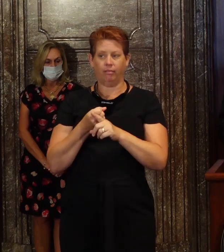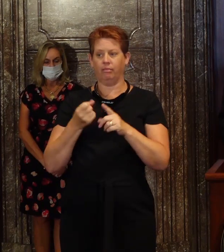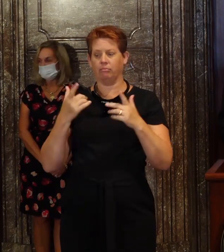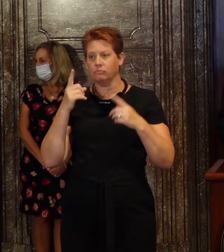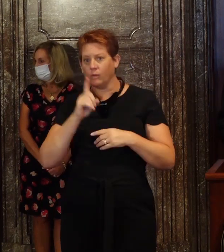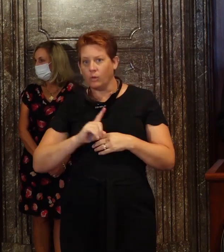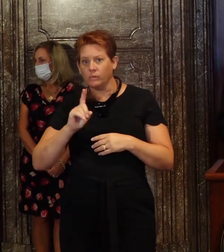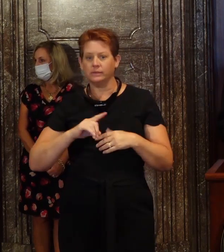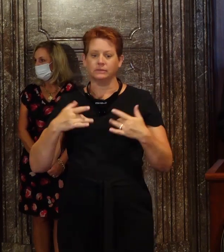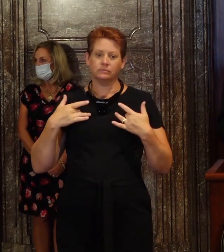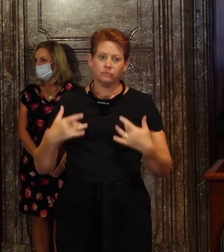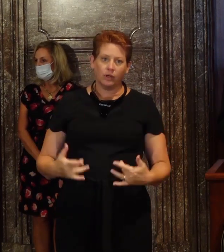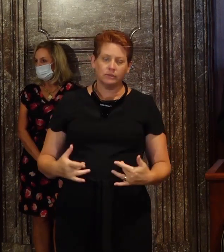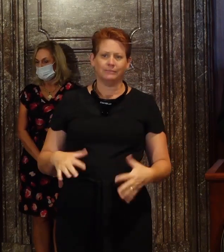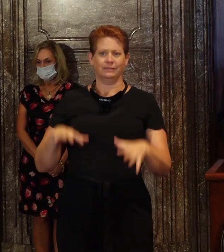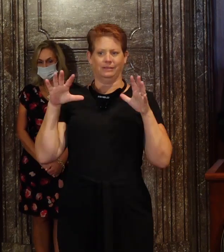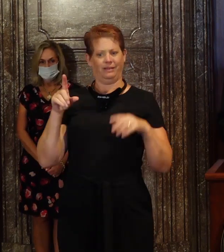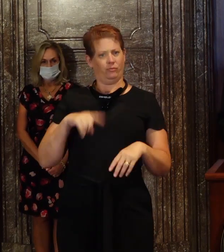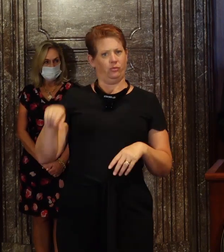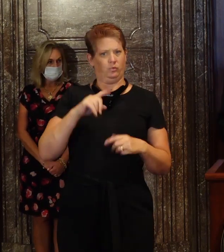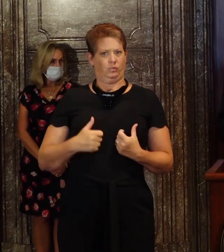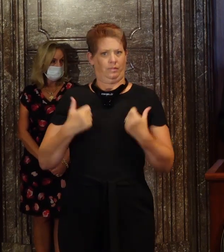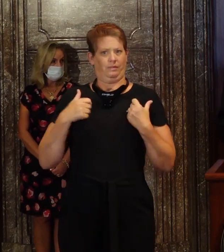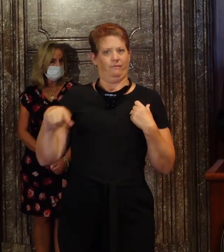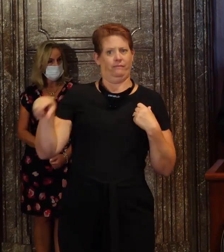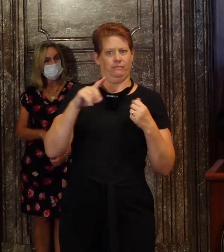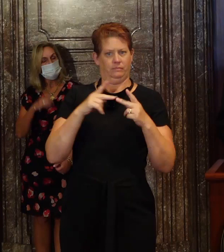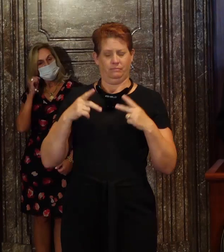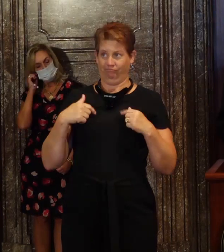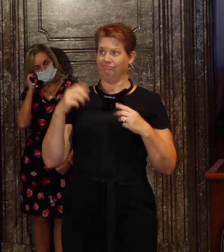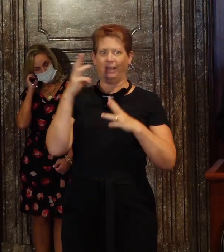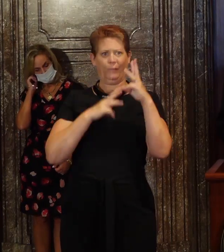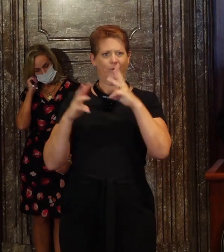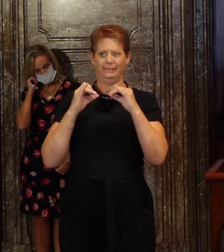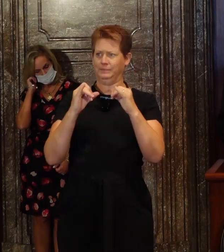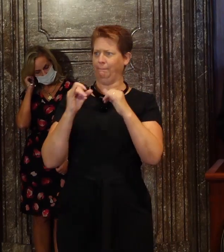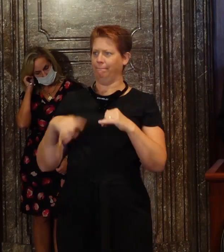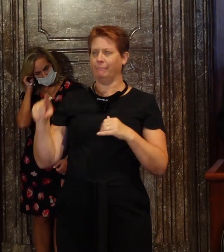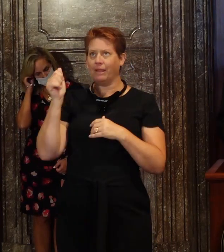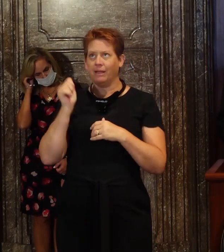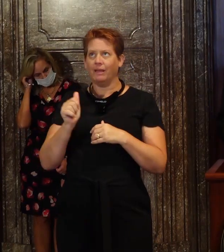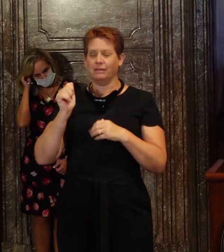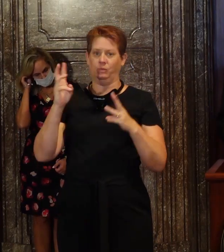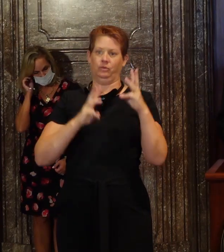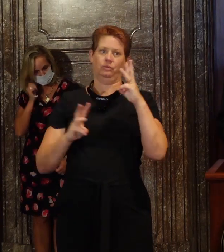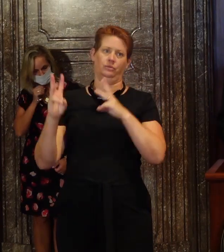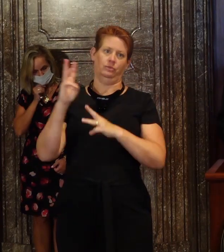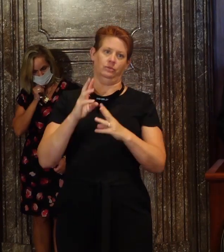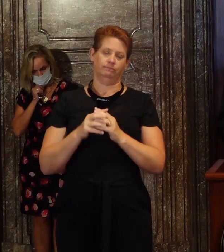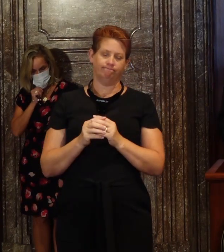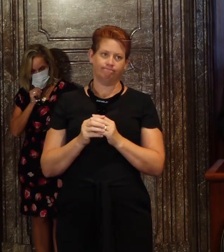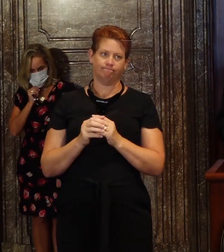stress, anxiety among the residents. And I worry about them like you do every day. I worry about